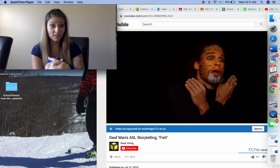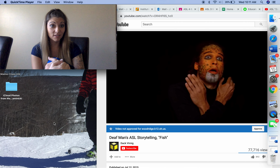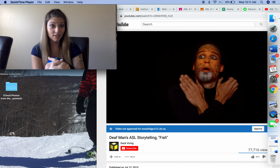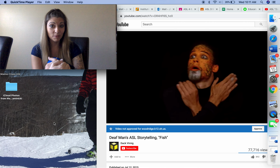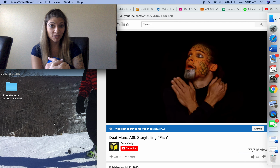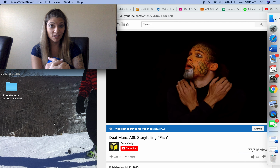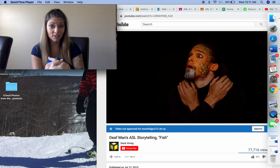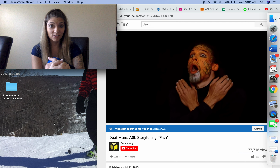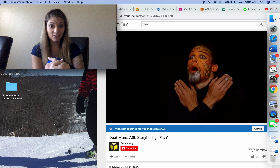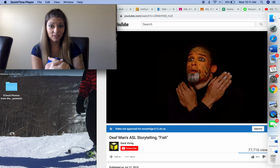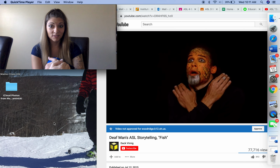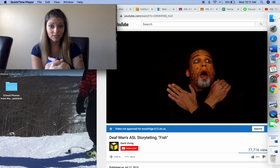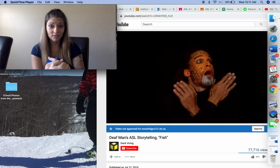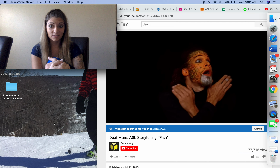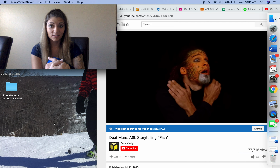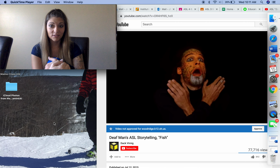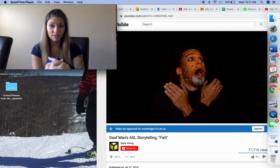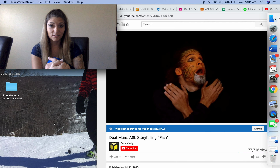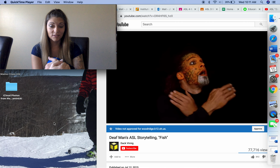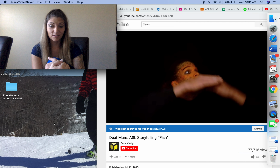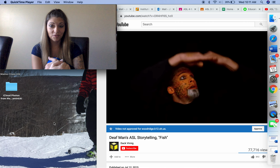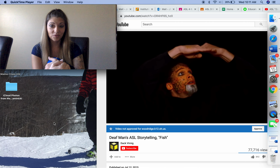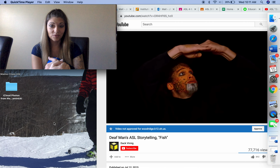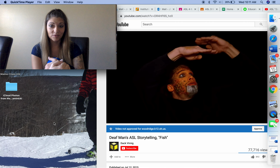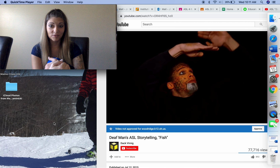And then it's daytime again.